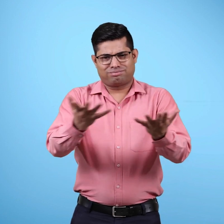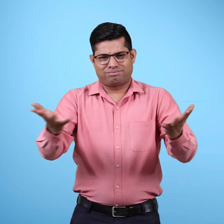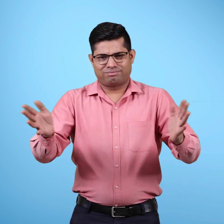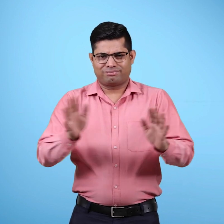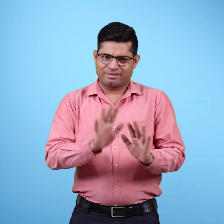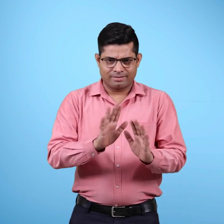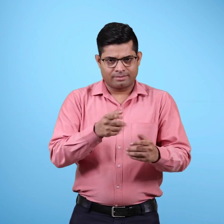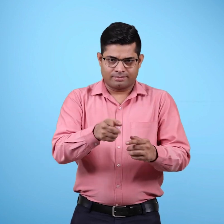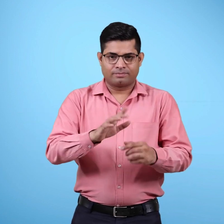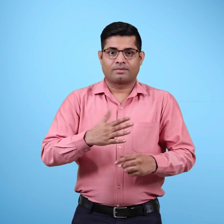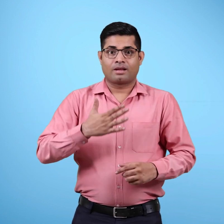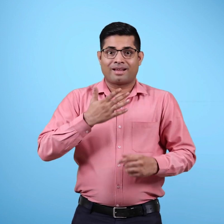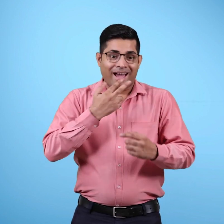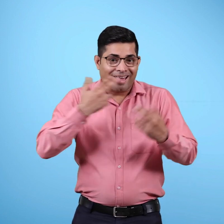Plants with green and tender stems